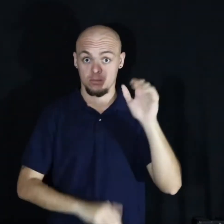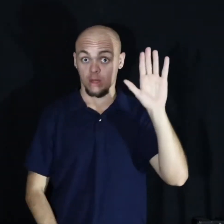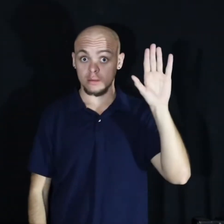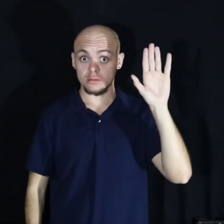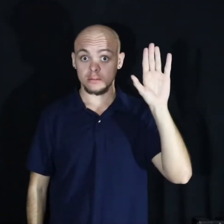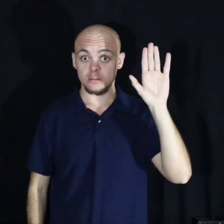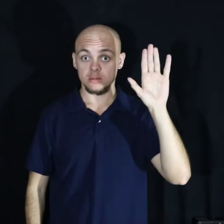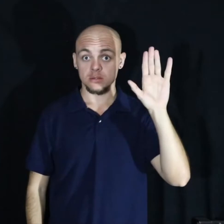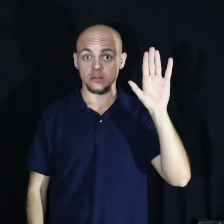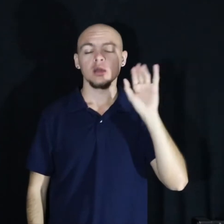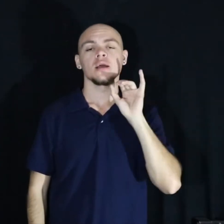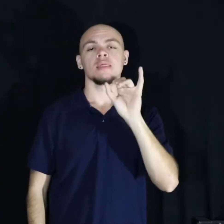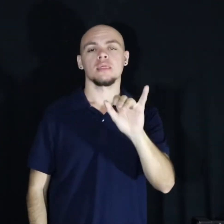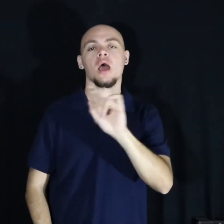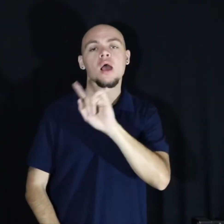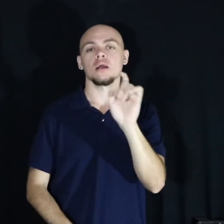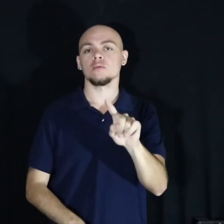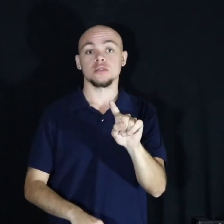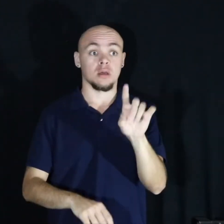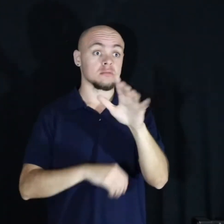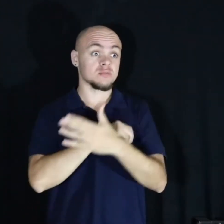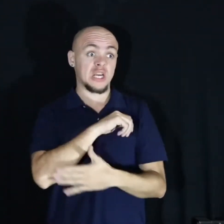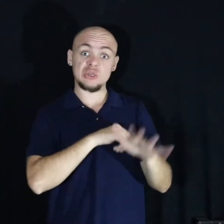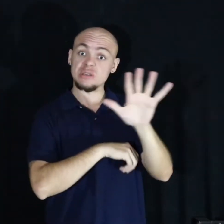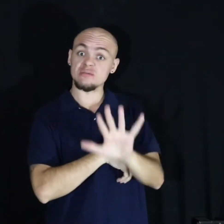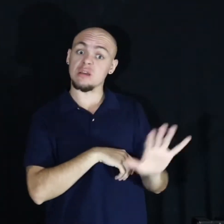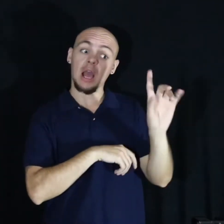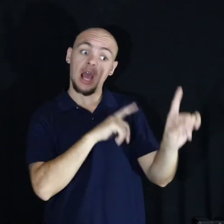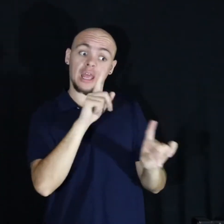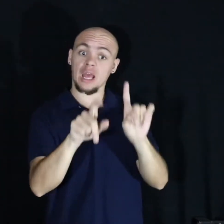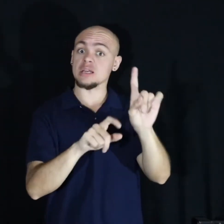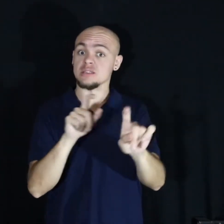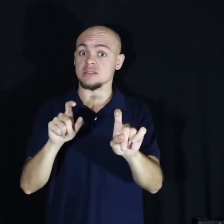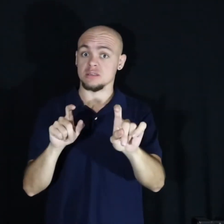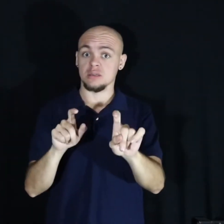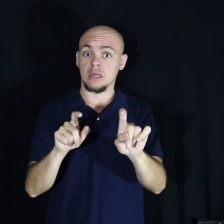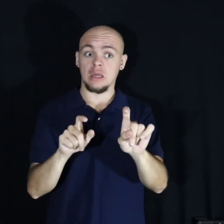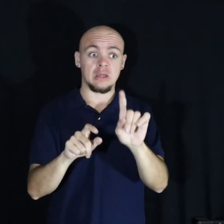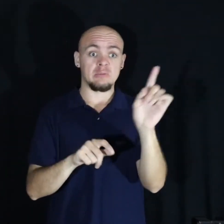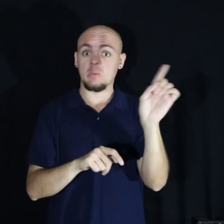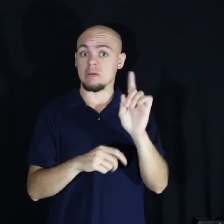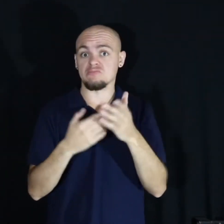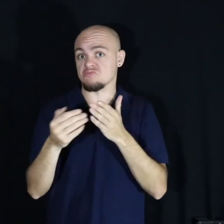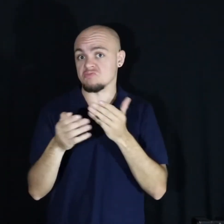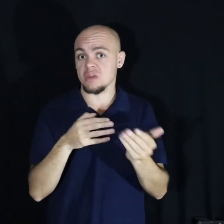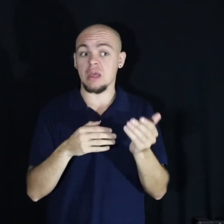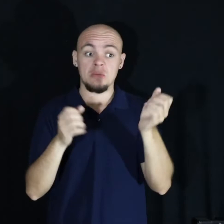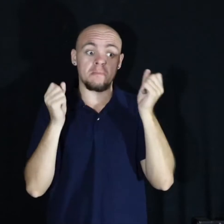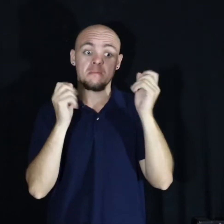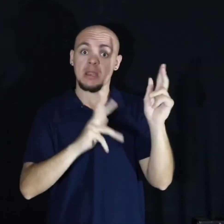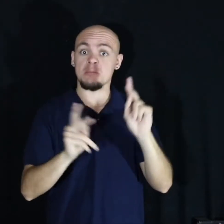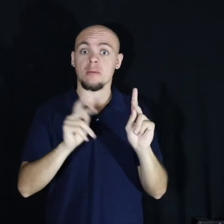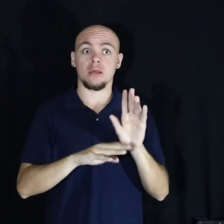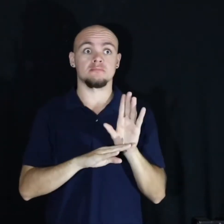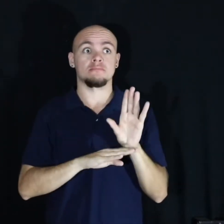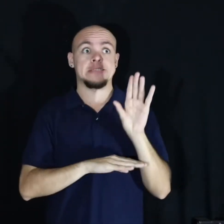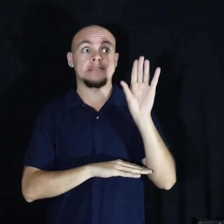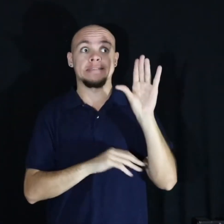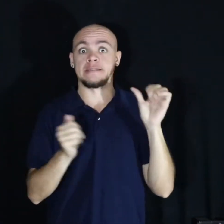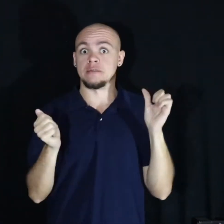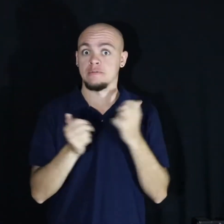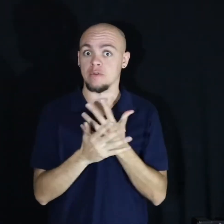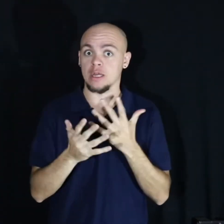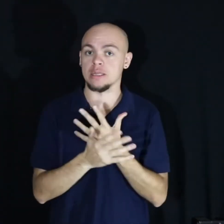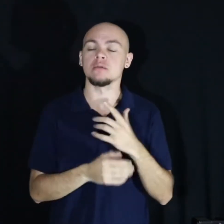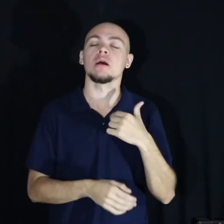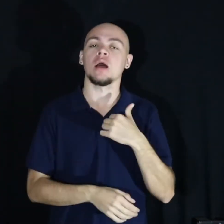See, I've asked that question all the way across the country, and everywhere I ask it, no matter where, there's always a huge portion of the audience that won't put up their hand. And I've come to realize